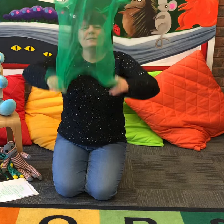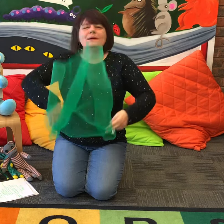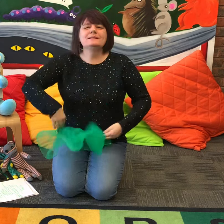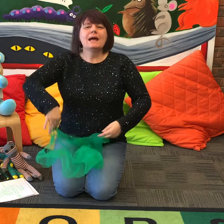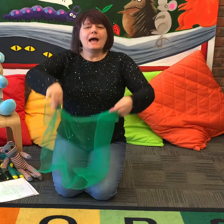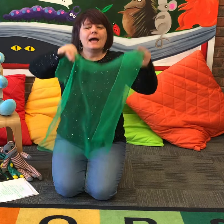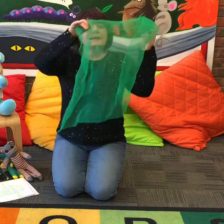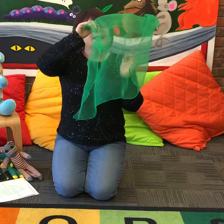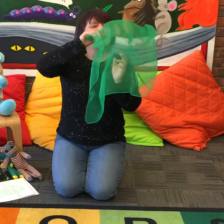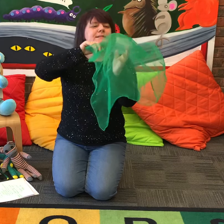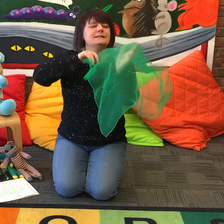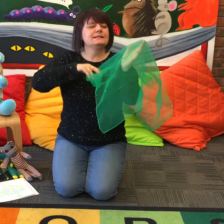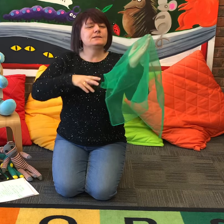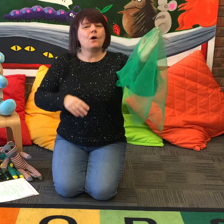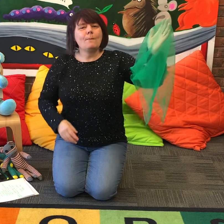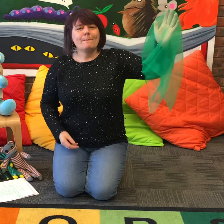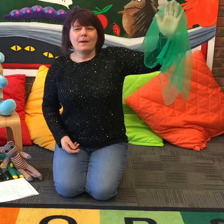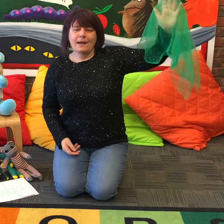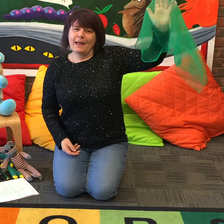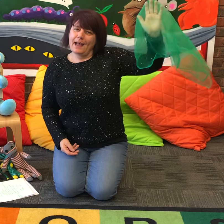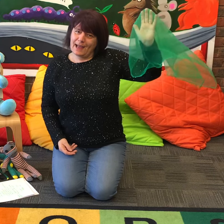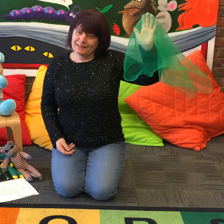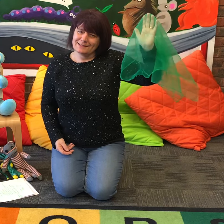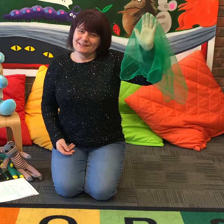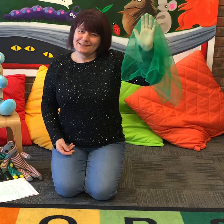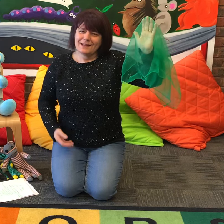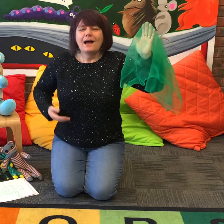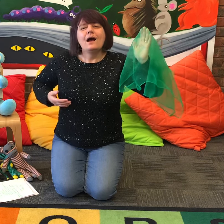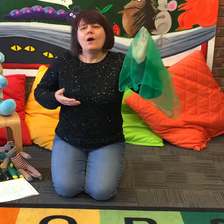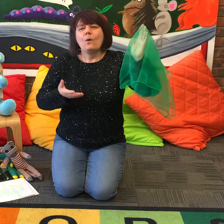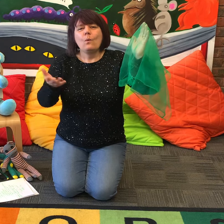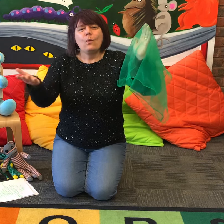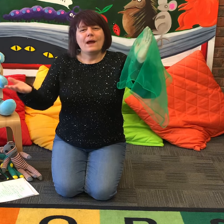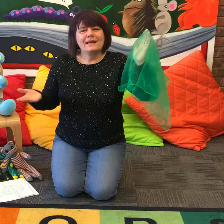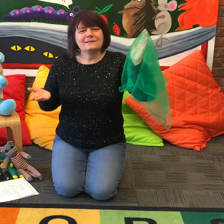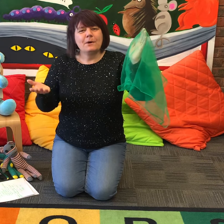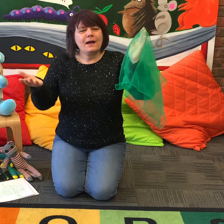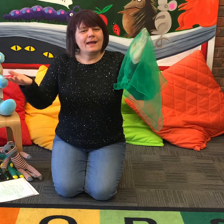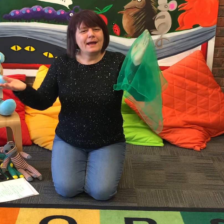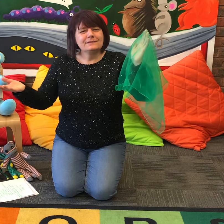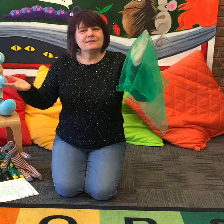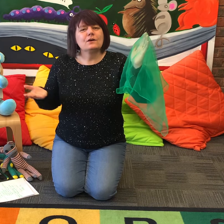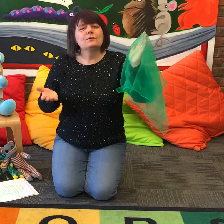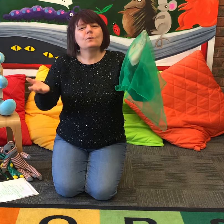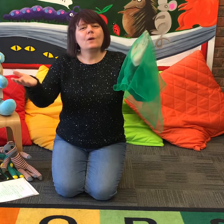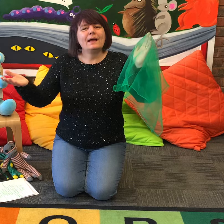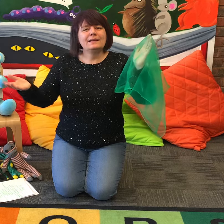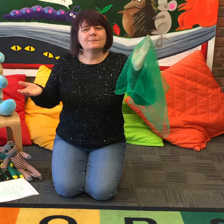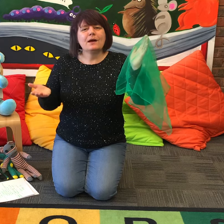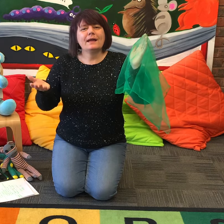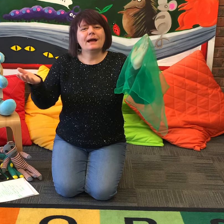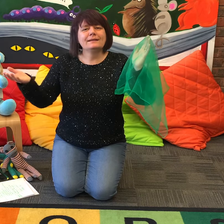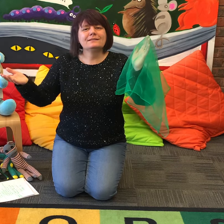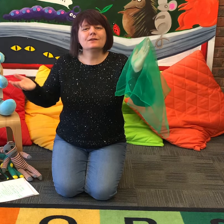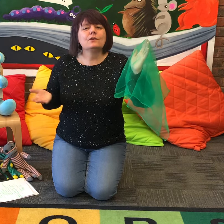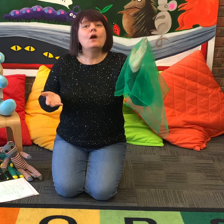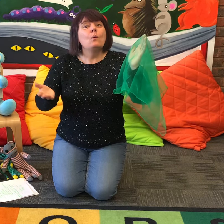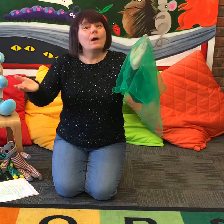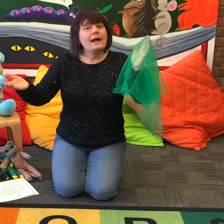wind and it landed on my hand. Where's my hand gone? Where's my hand gone? Where